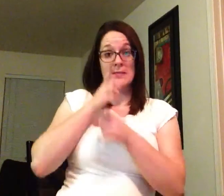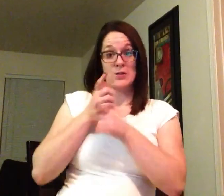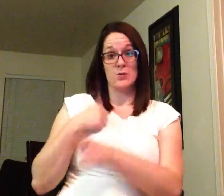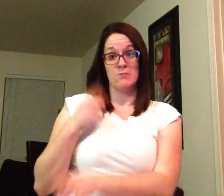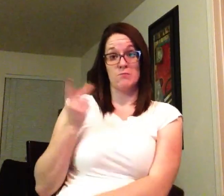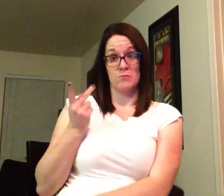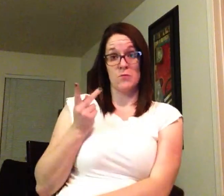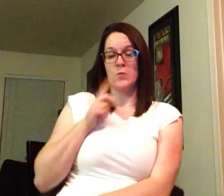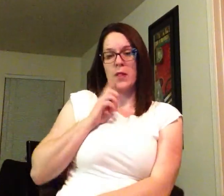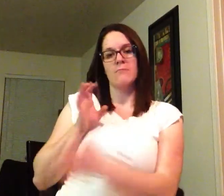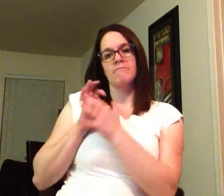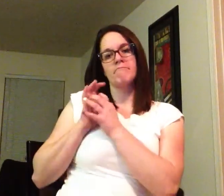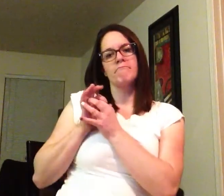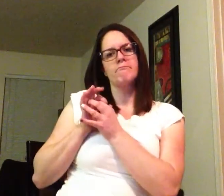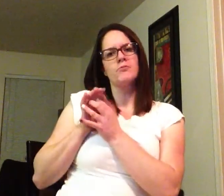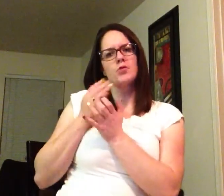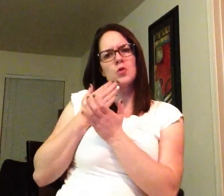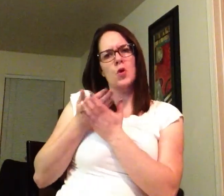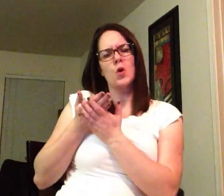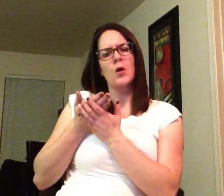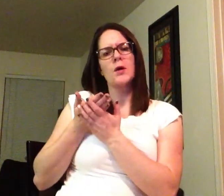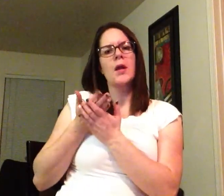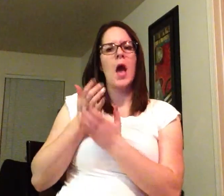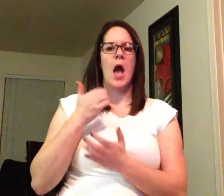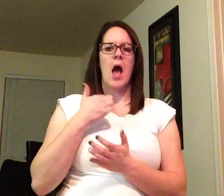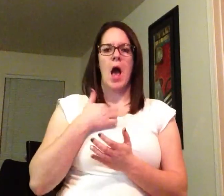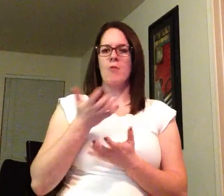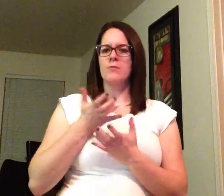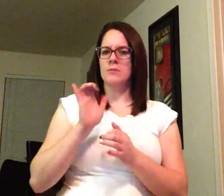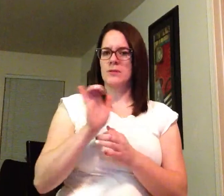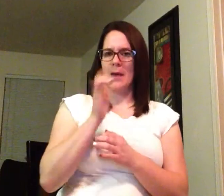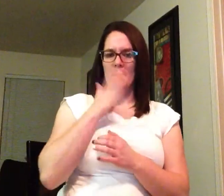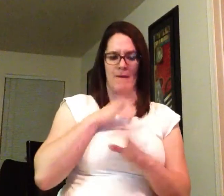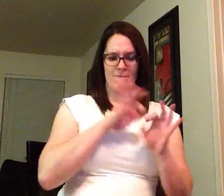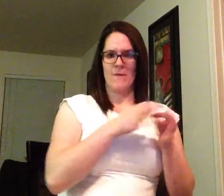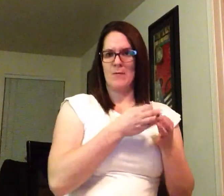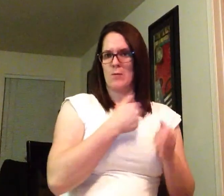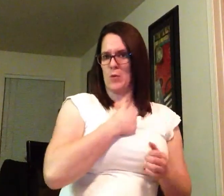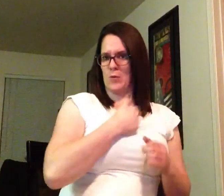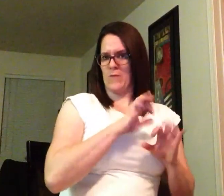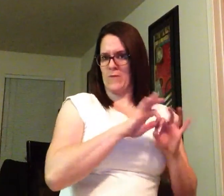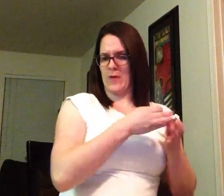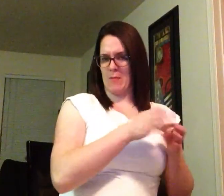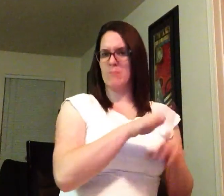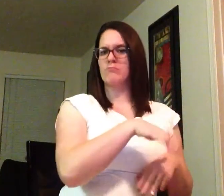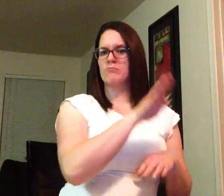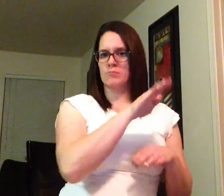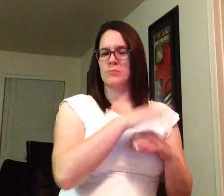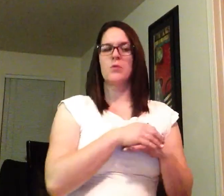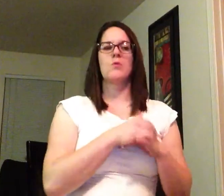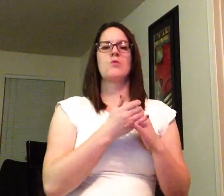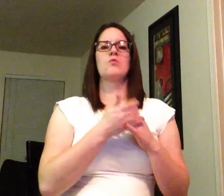family when I grew up. So I'm at the end of this bad breakup. I'm 30 years old. I figure, I'm probably going to have to date somebody for about 6